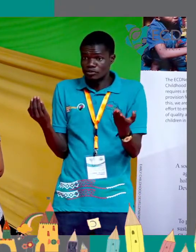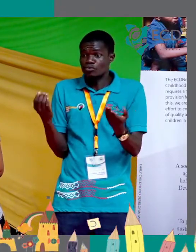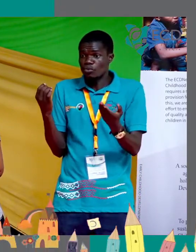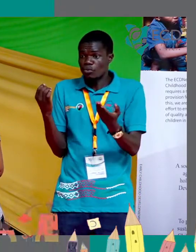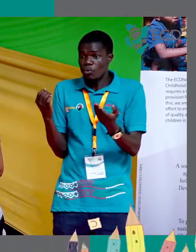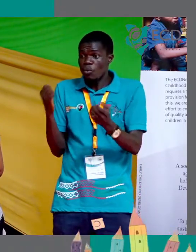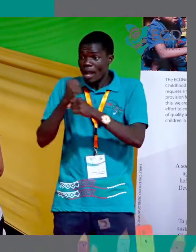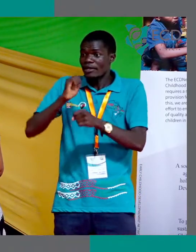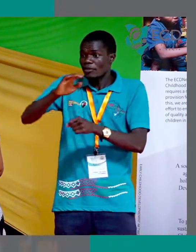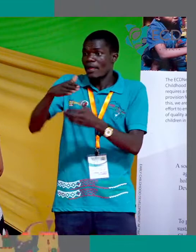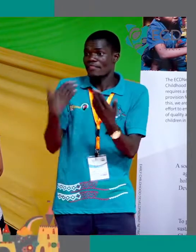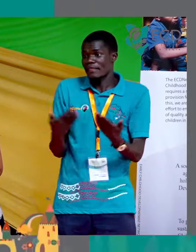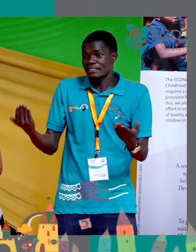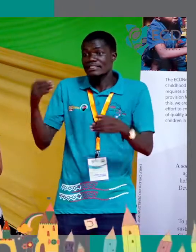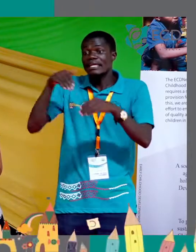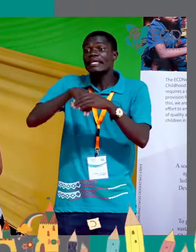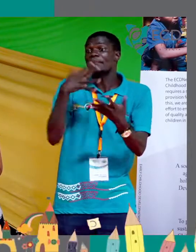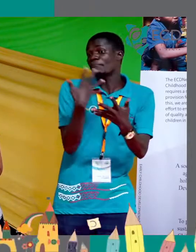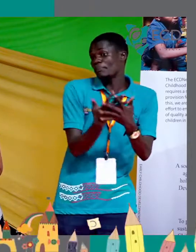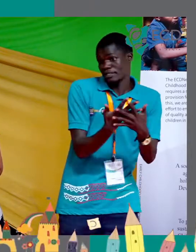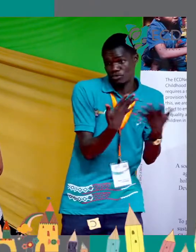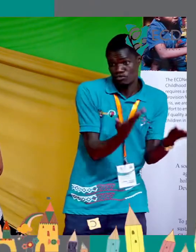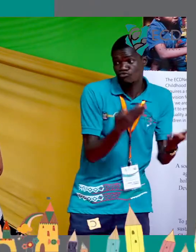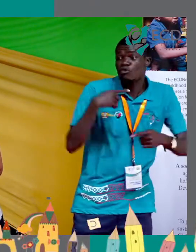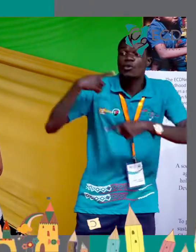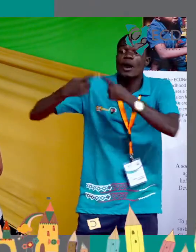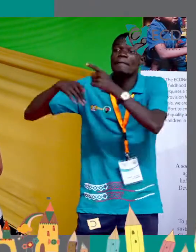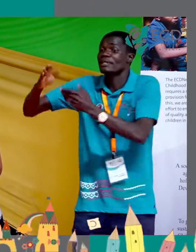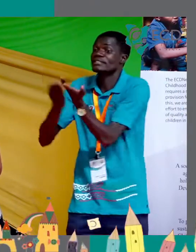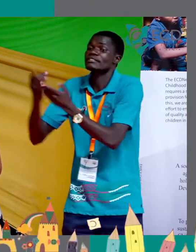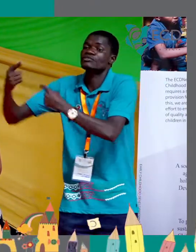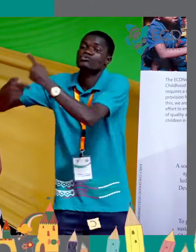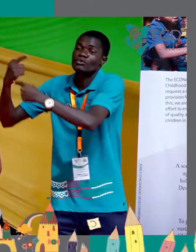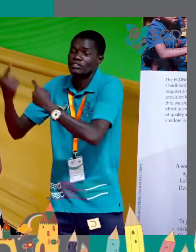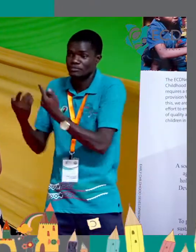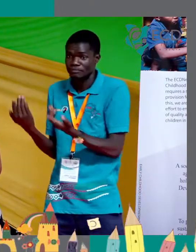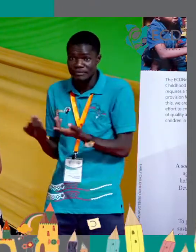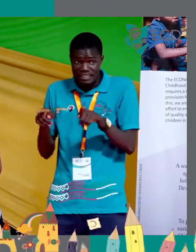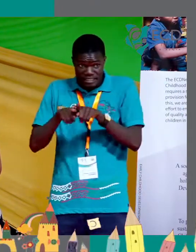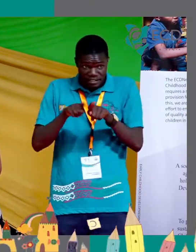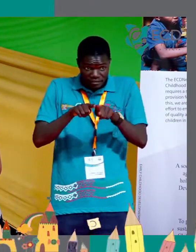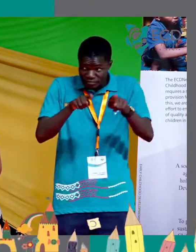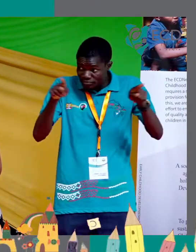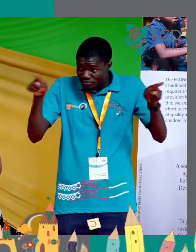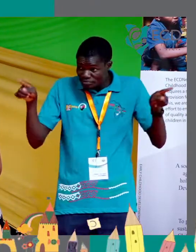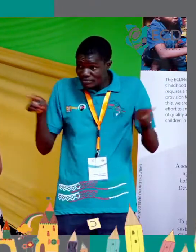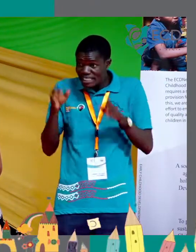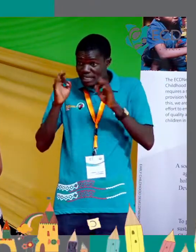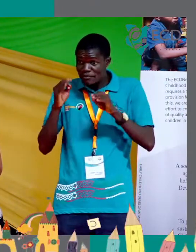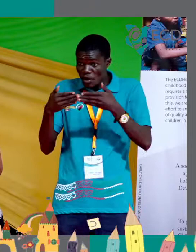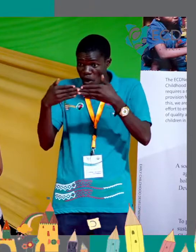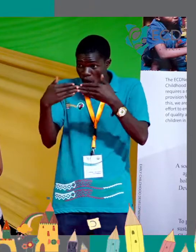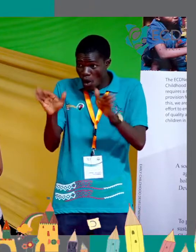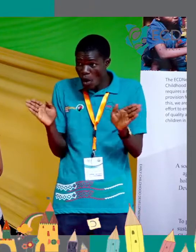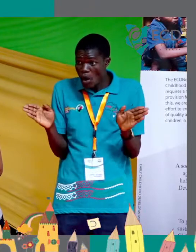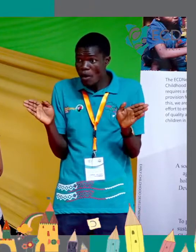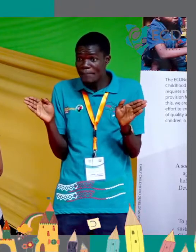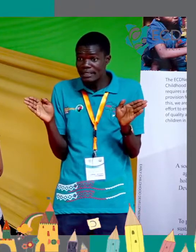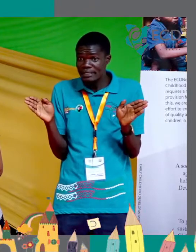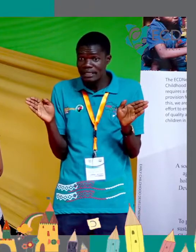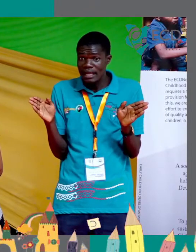businesses. So when we keep the 50,000 people, you are safe to sit here. If we open our prisons, you may not sit